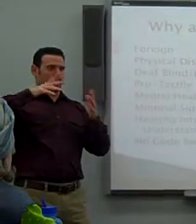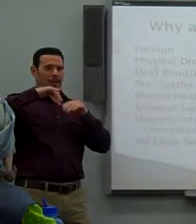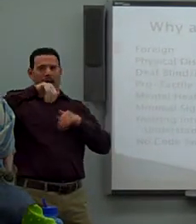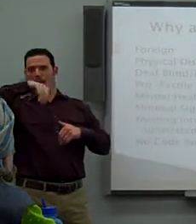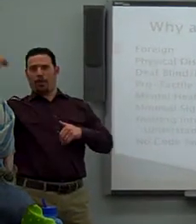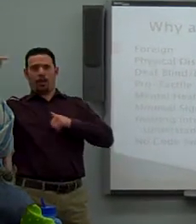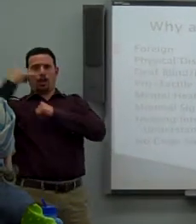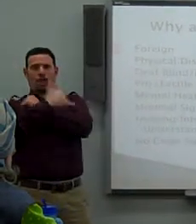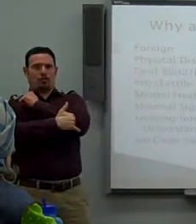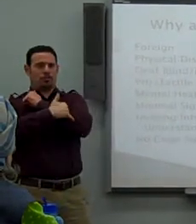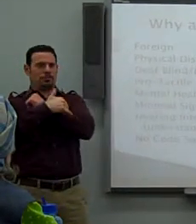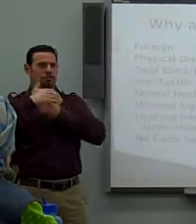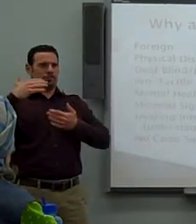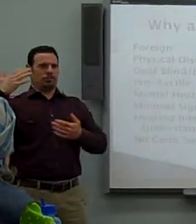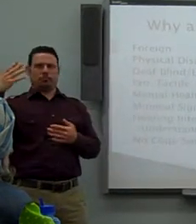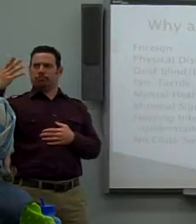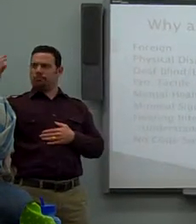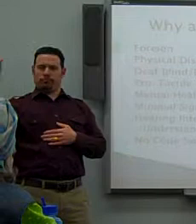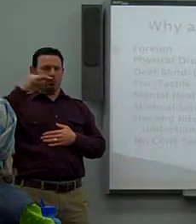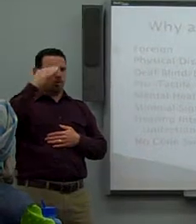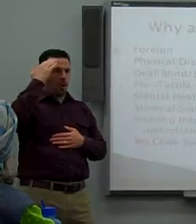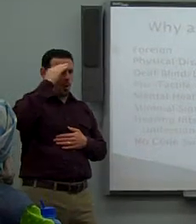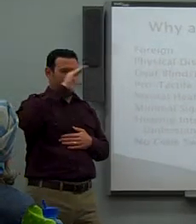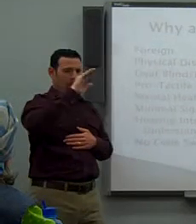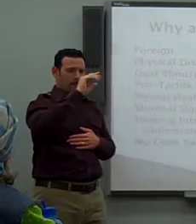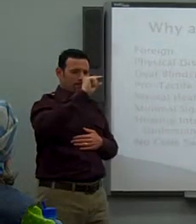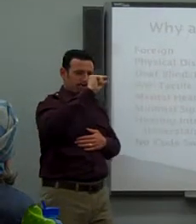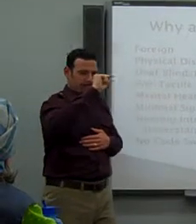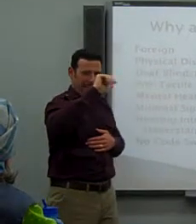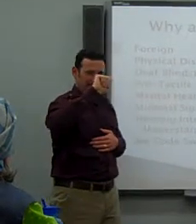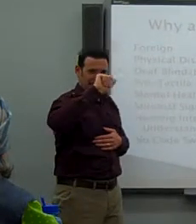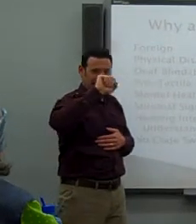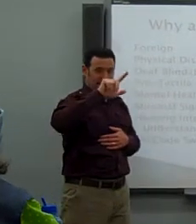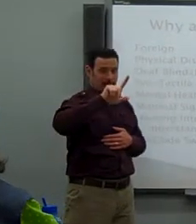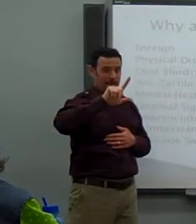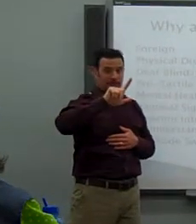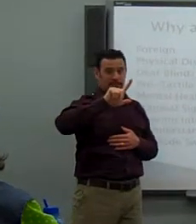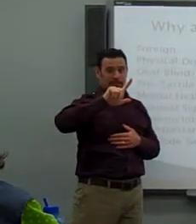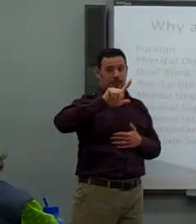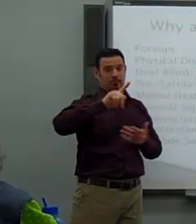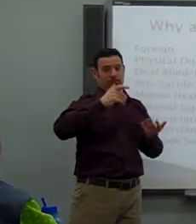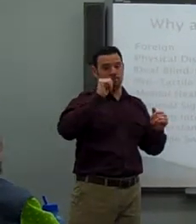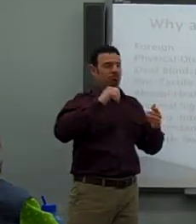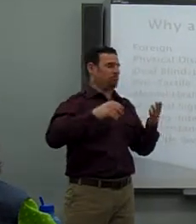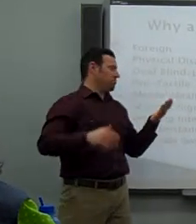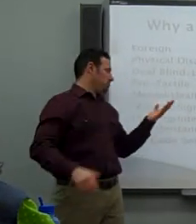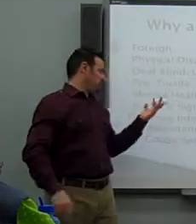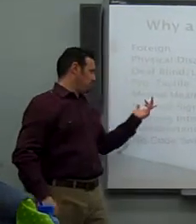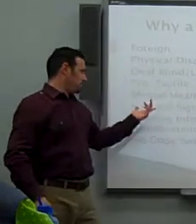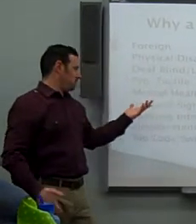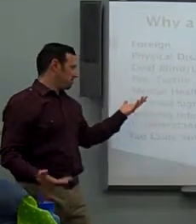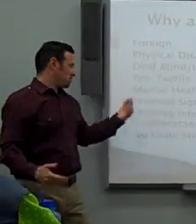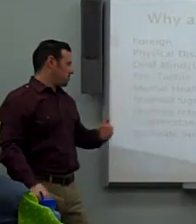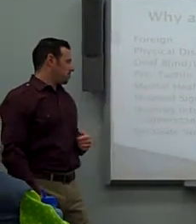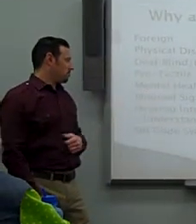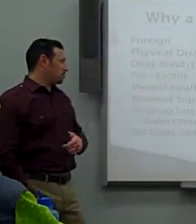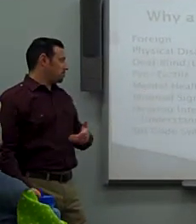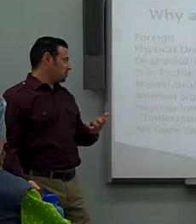They could be a really smart person in their native language, but when they're coming into America and they're speaking a